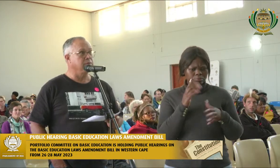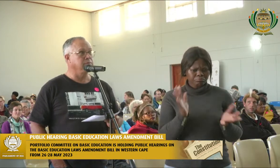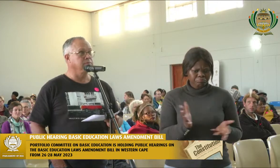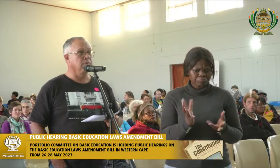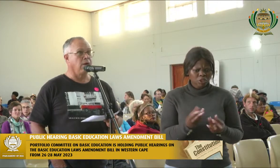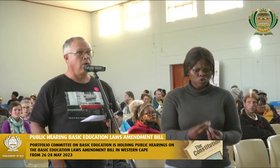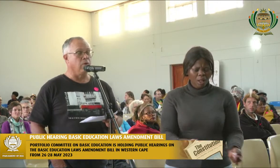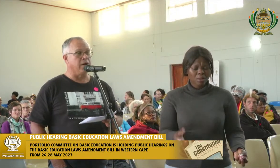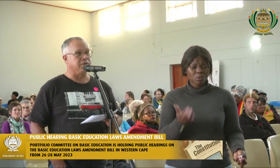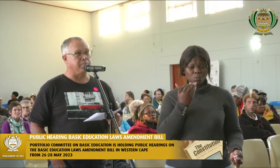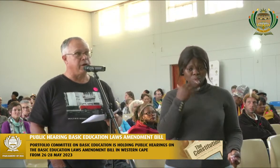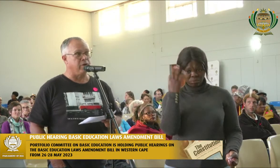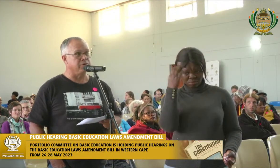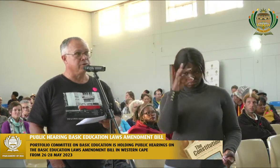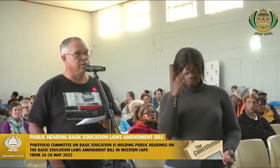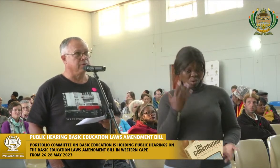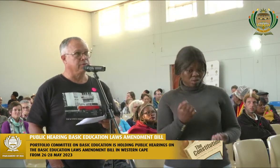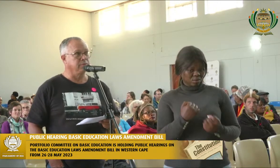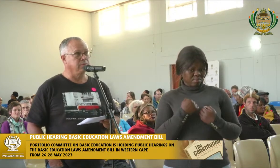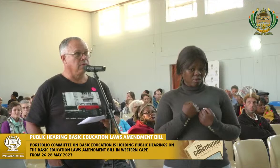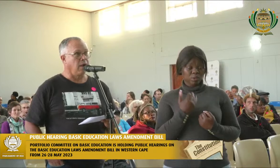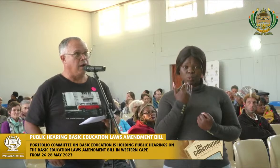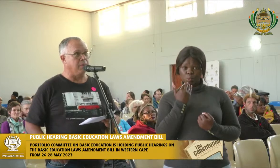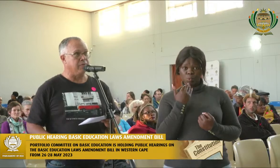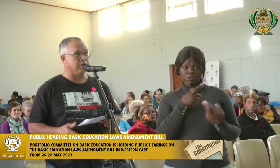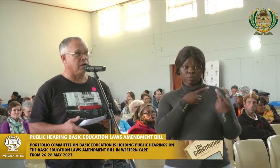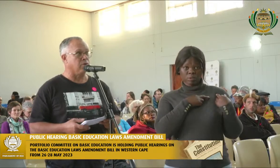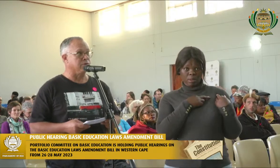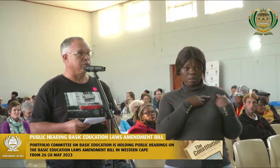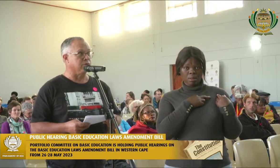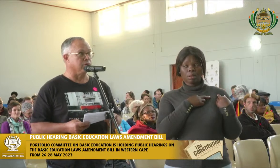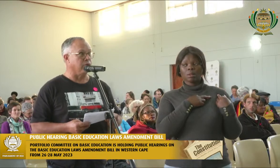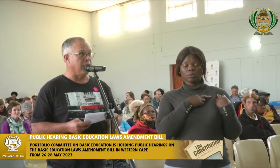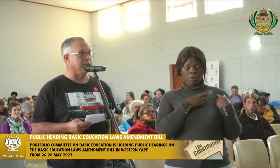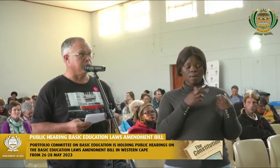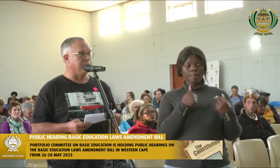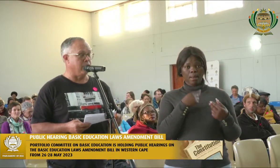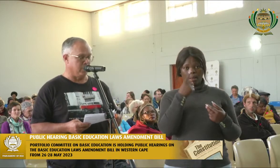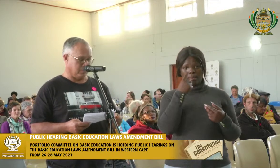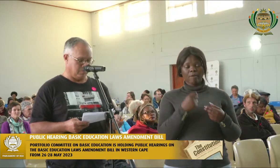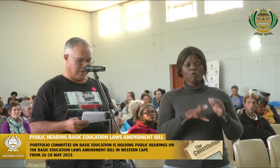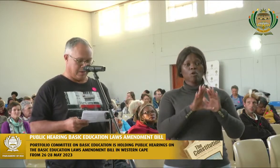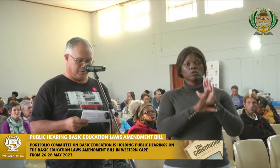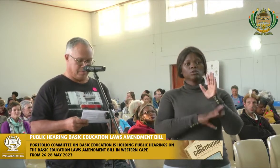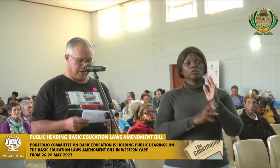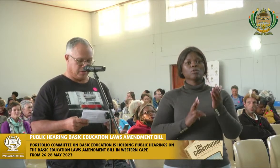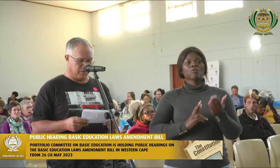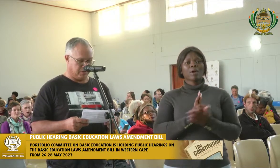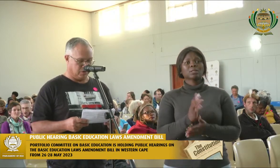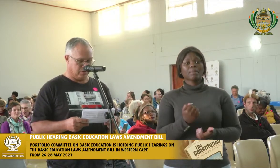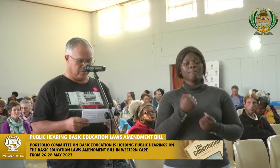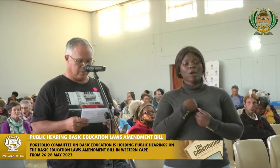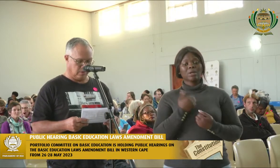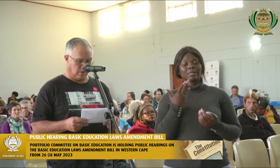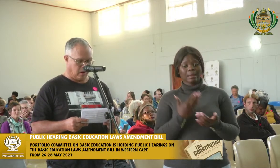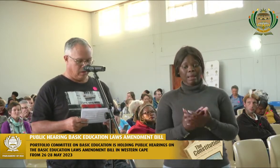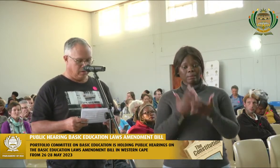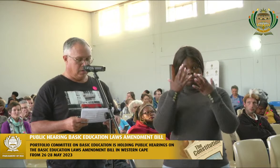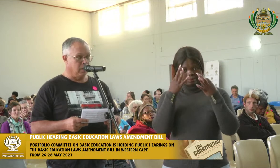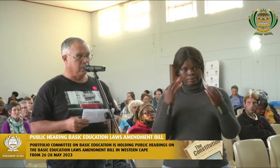state or us as parents? I believe it is our constitutional right as parents to be able to make those